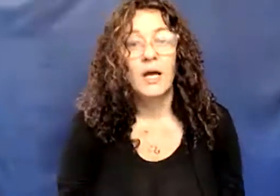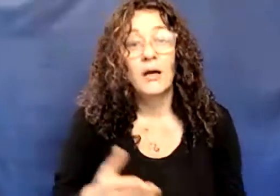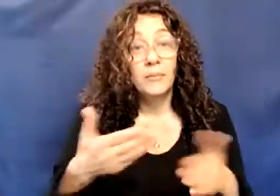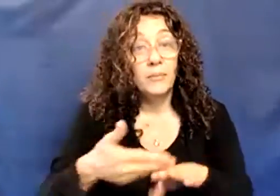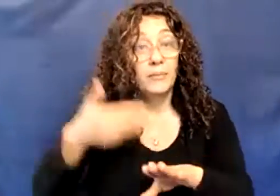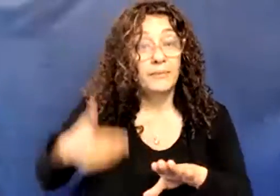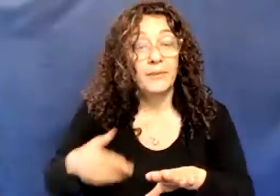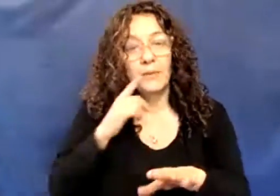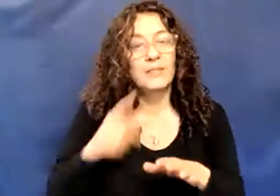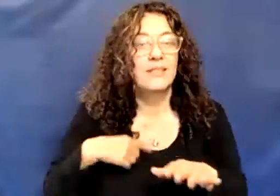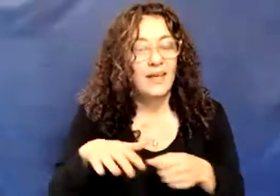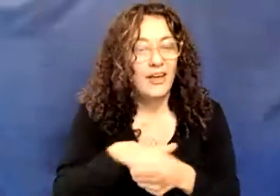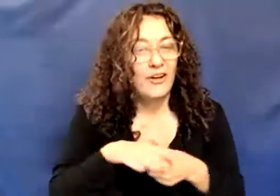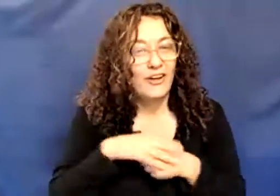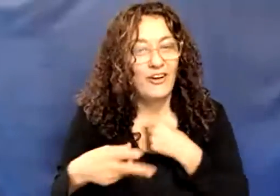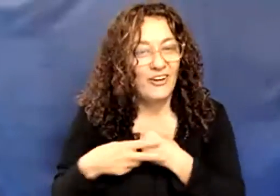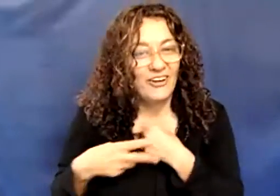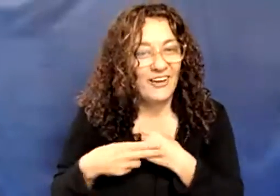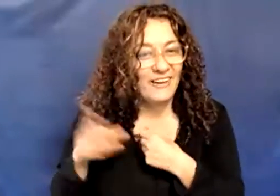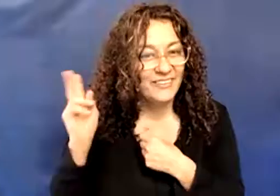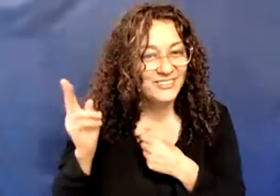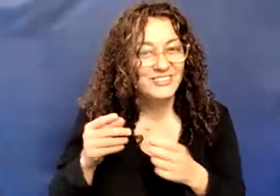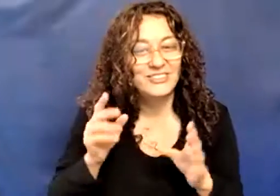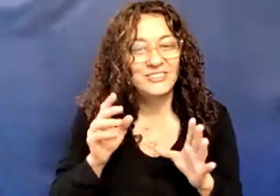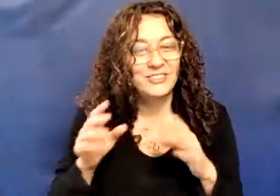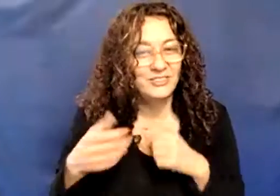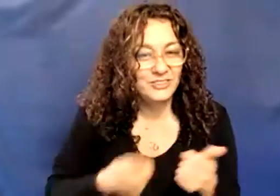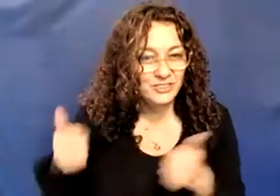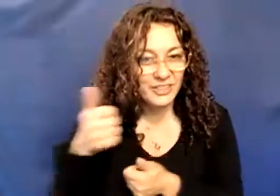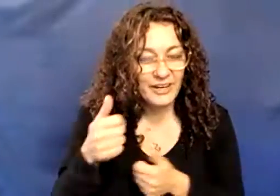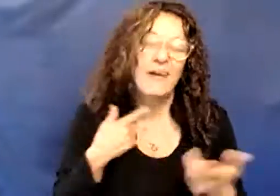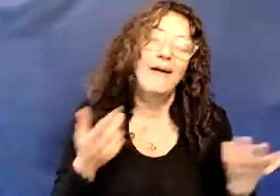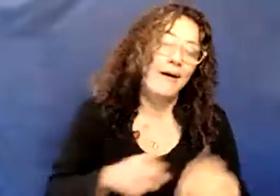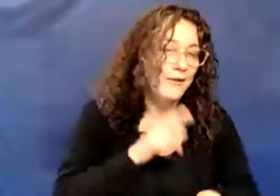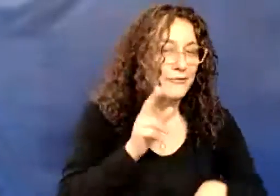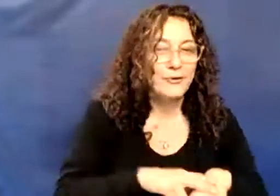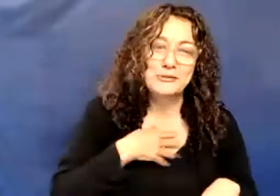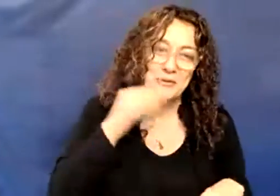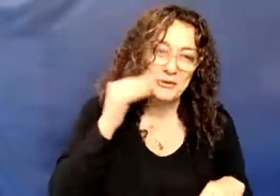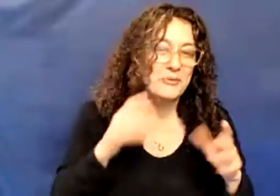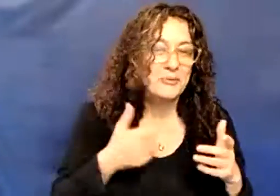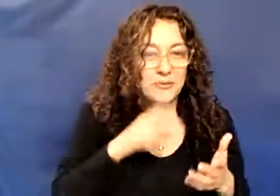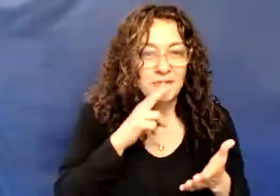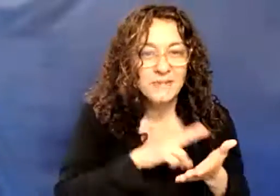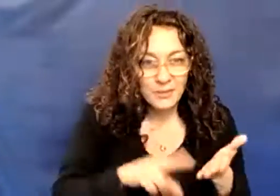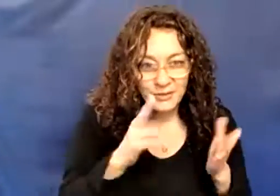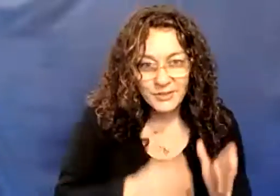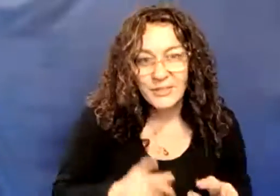chair, and of course secretary at my home group. I've been a GSR or GS